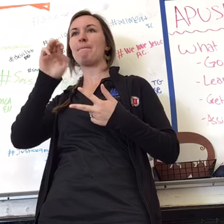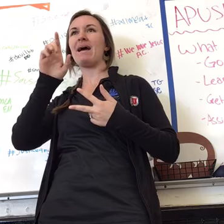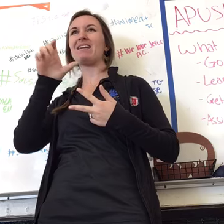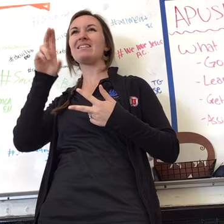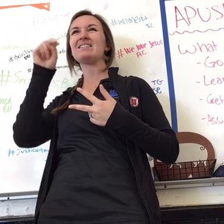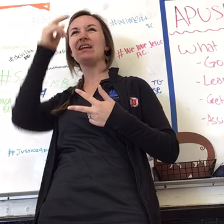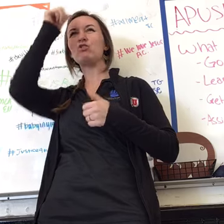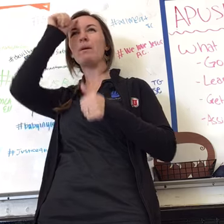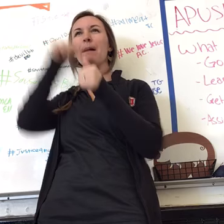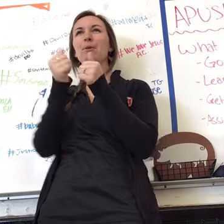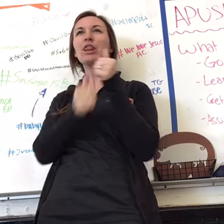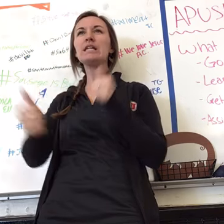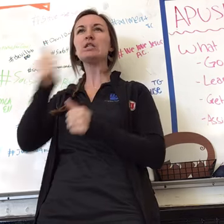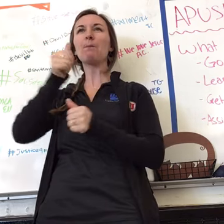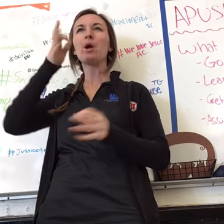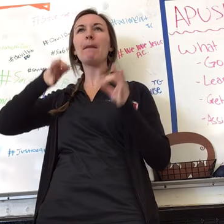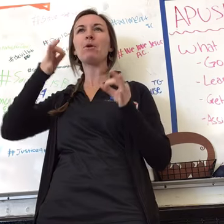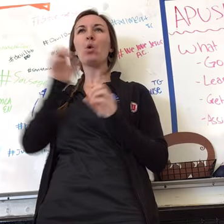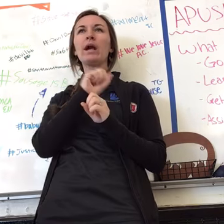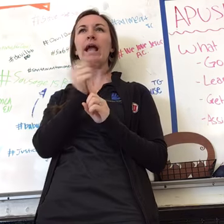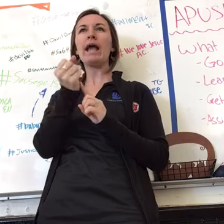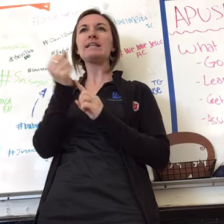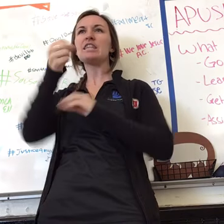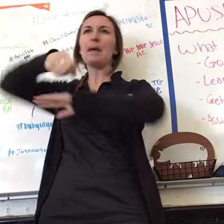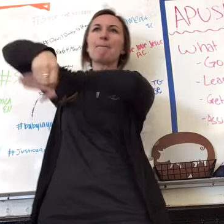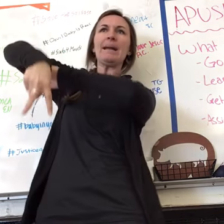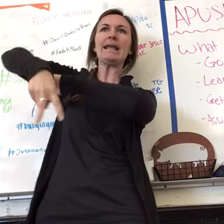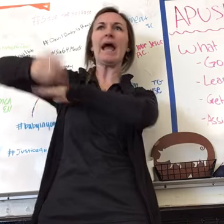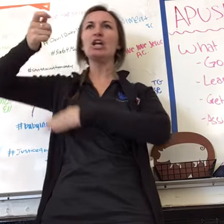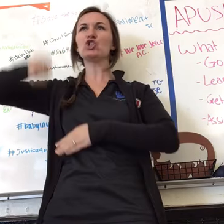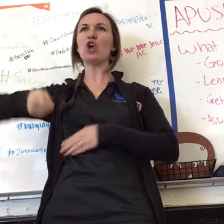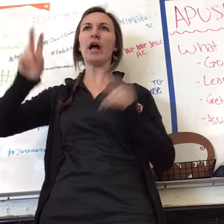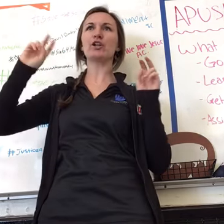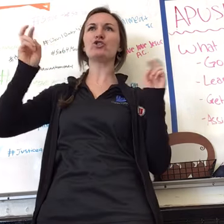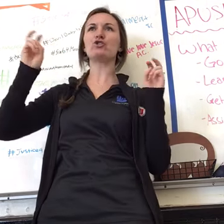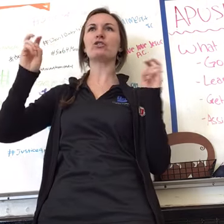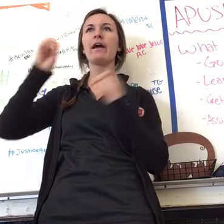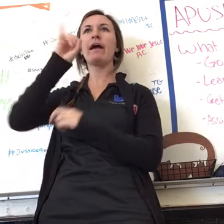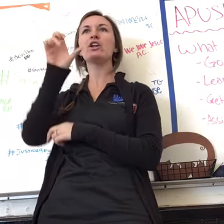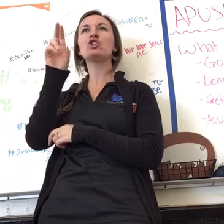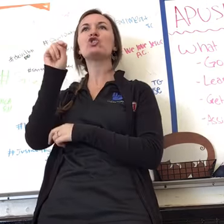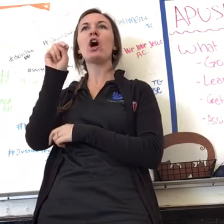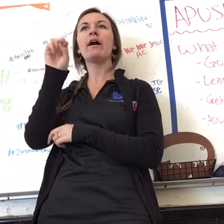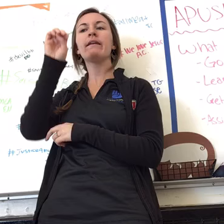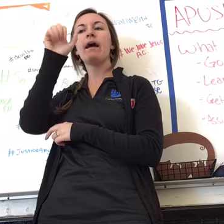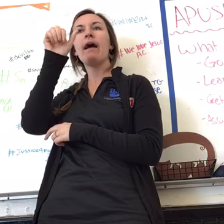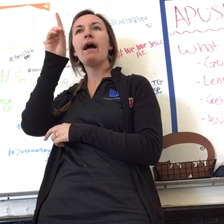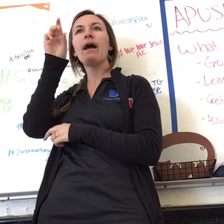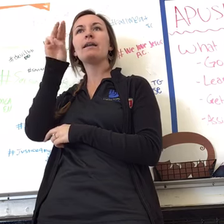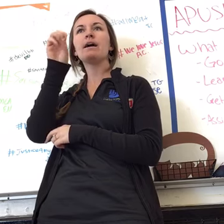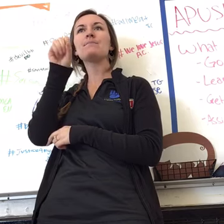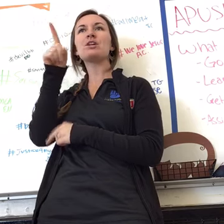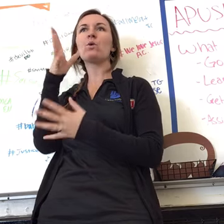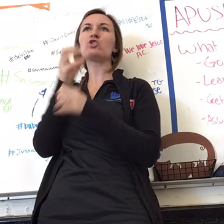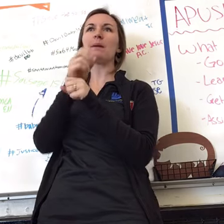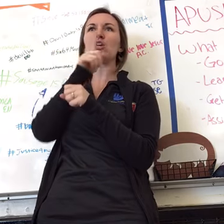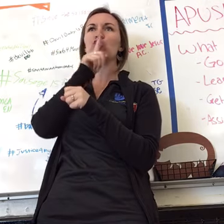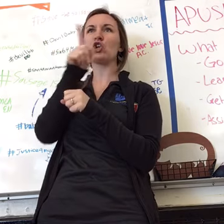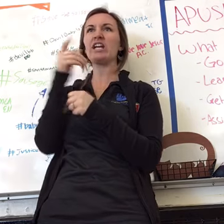guys remember when we talked about the midnight judges, and John Adams wanted to make sure that he had forever, so he appointed all these judges, and